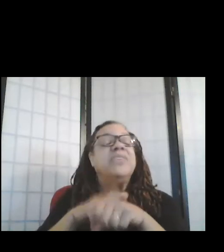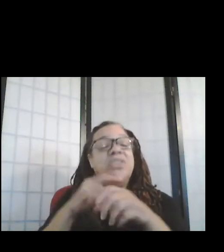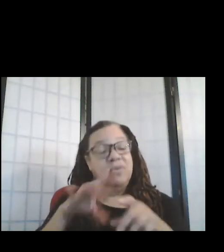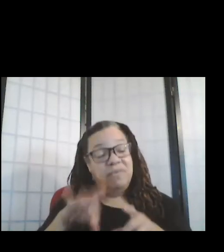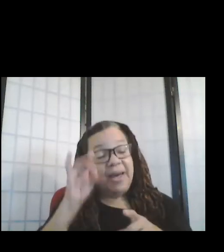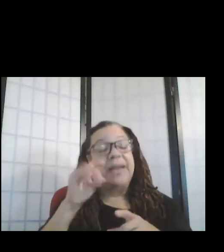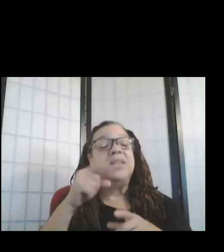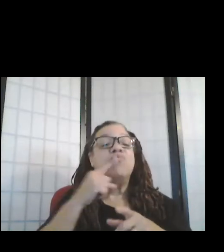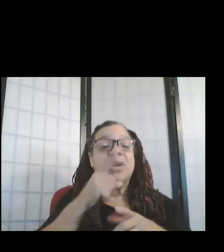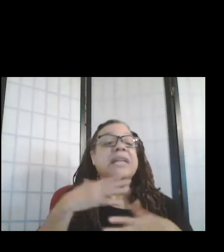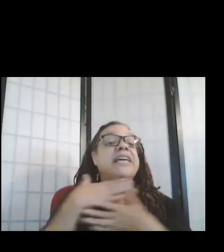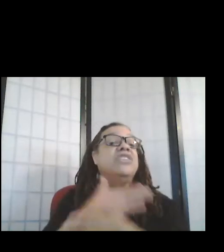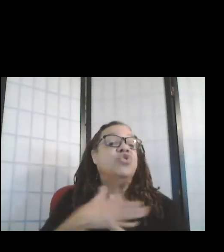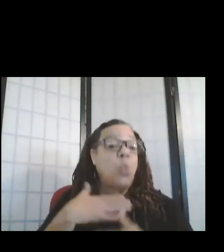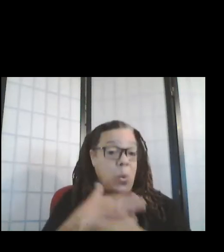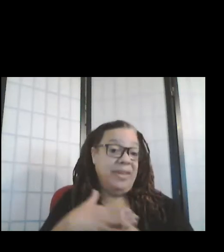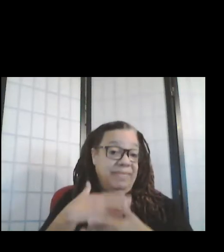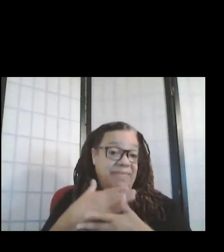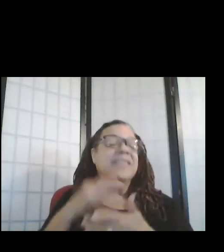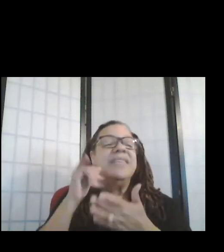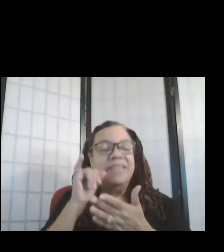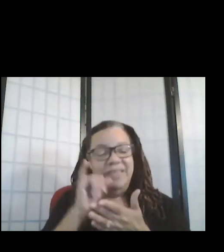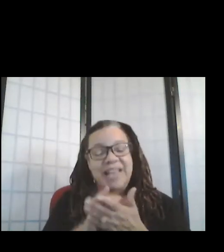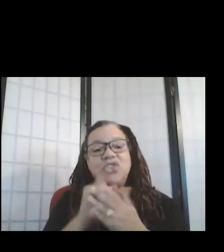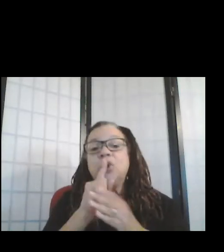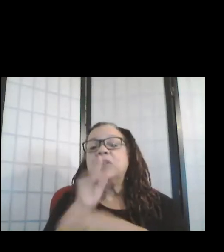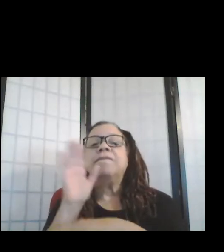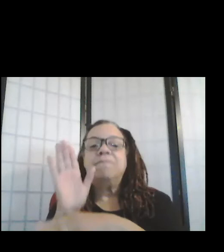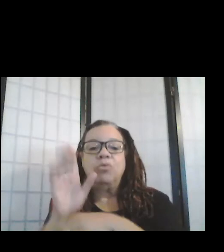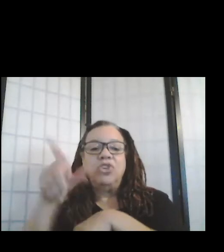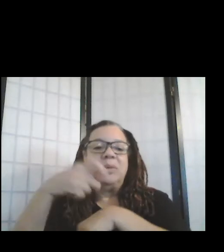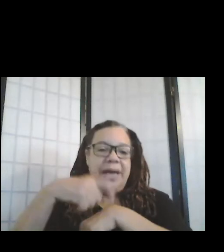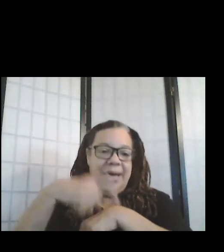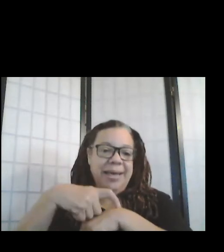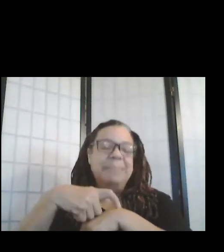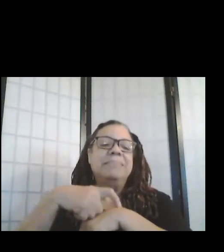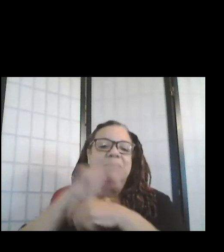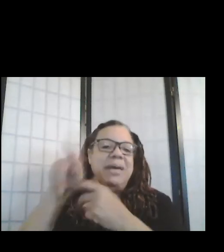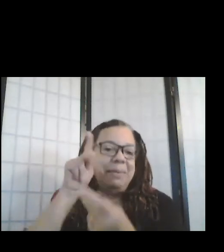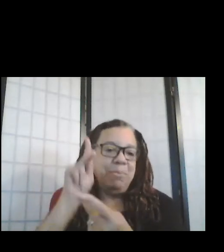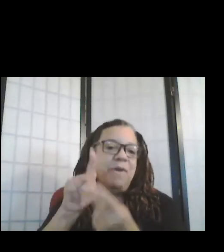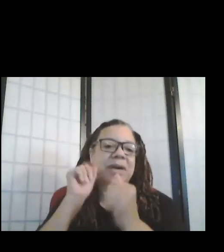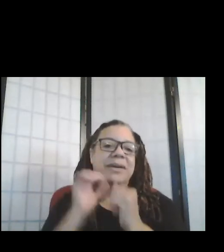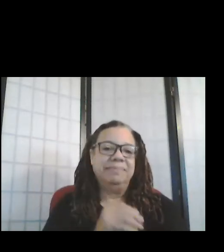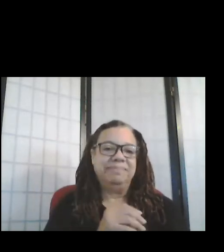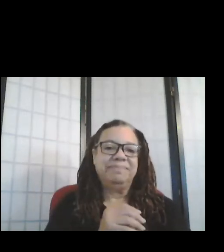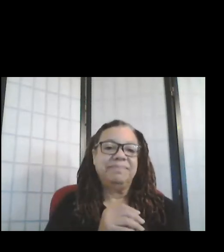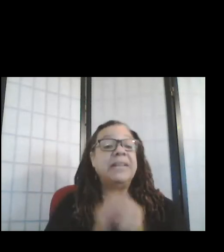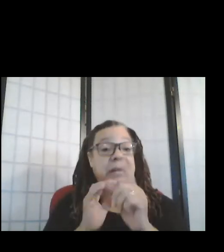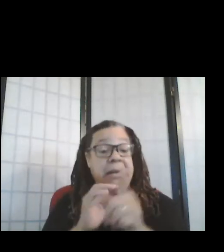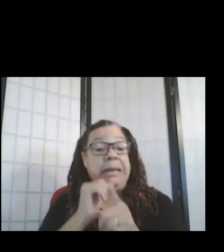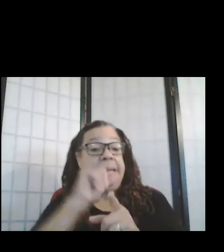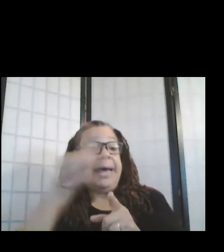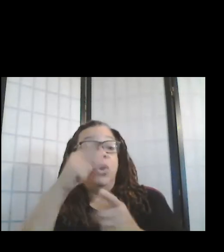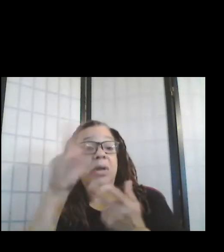speak to you. And those are the ones that you then may be willing to devote your time to perfecting. Well, right, but not only perfecting to